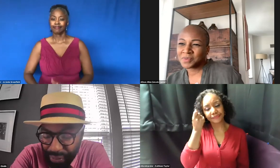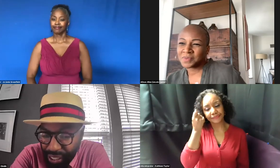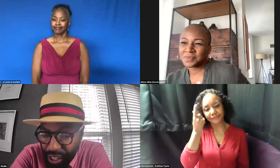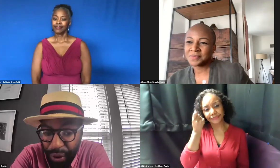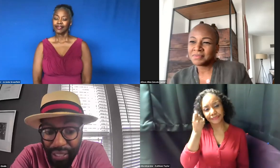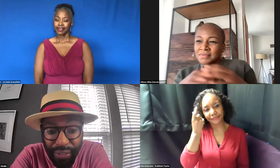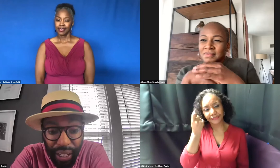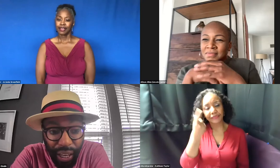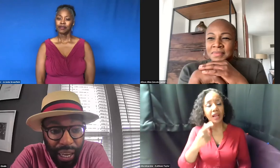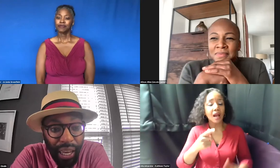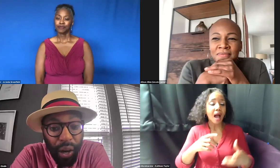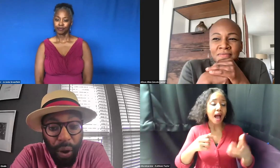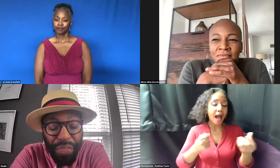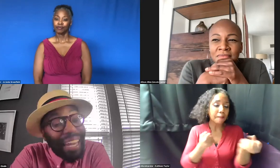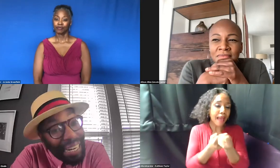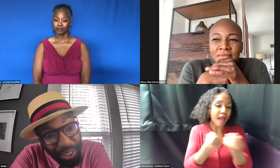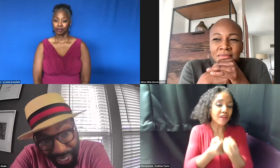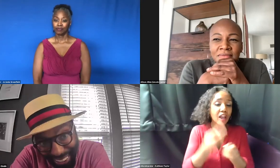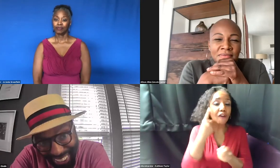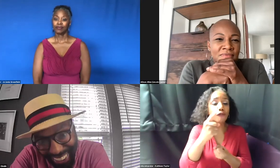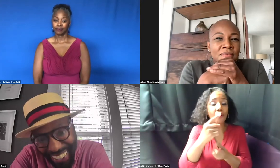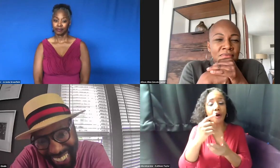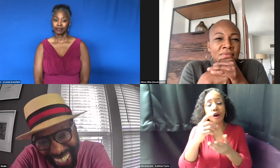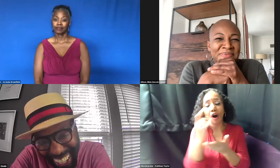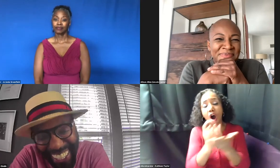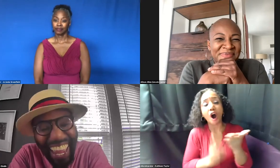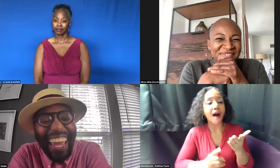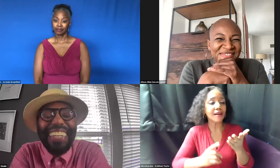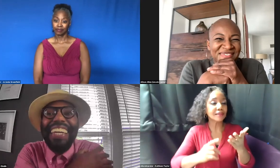arts and innovation and creativity with a lot of degrees.